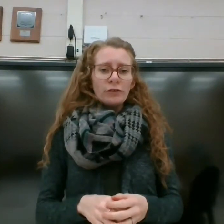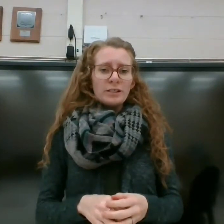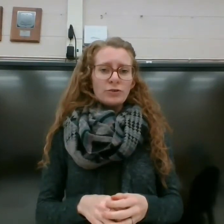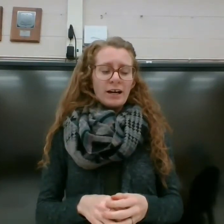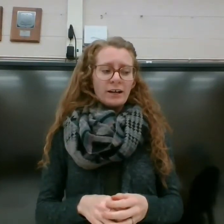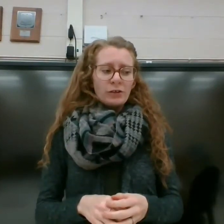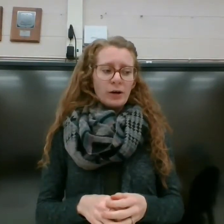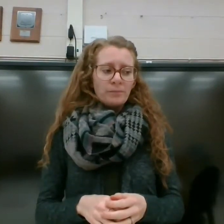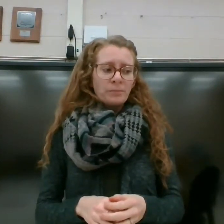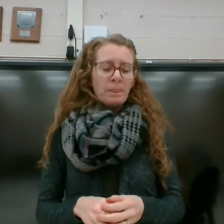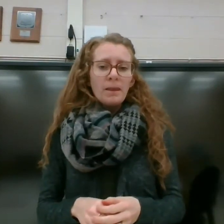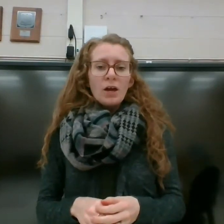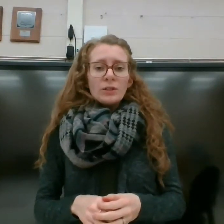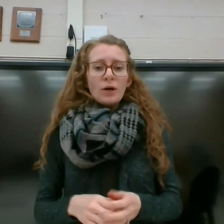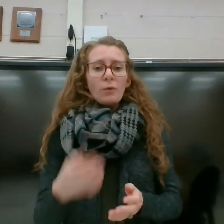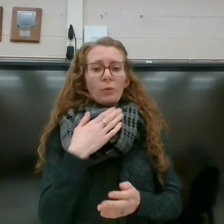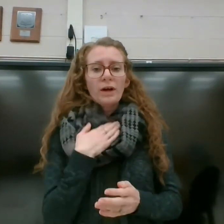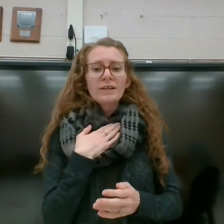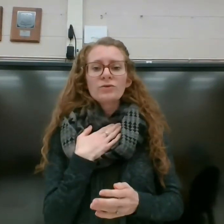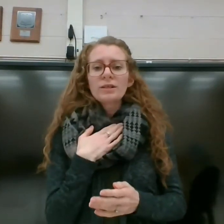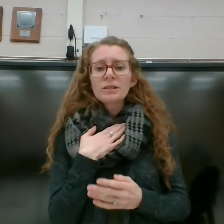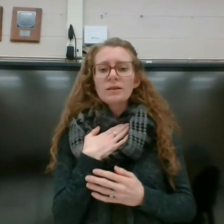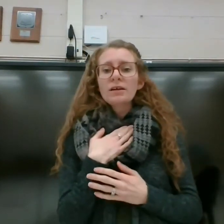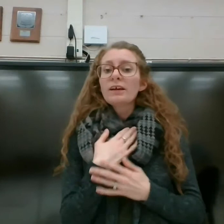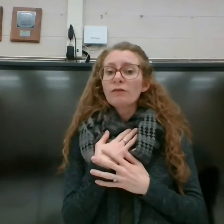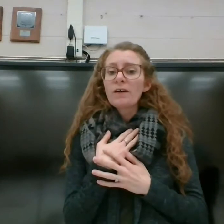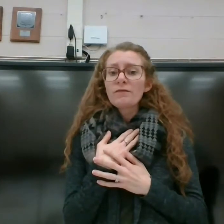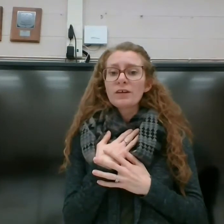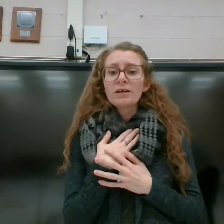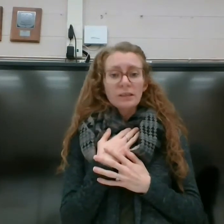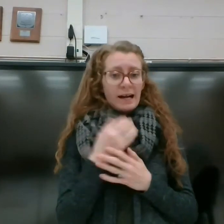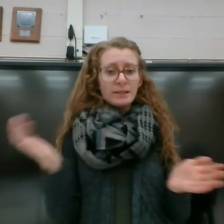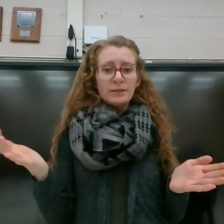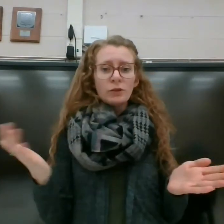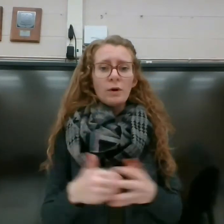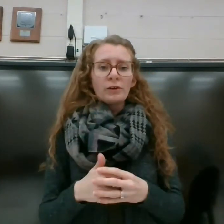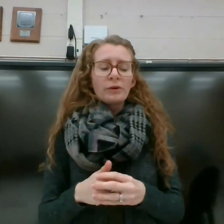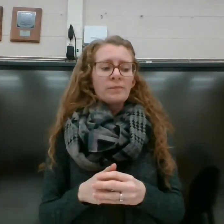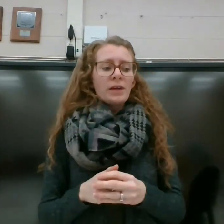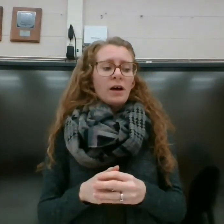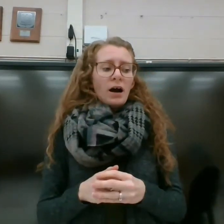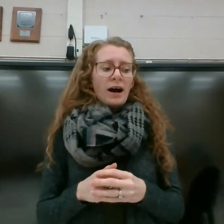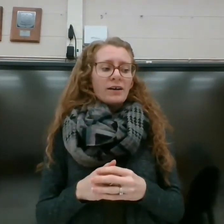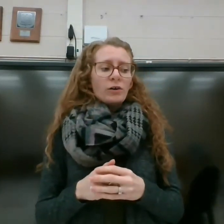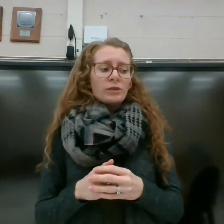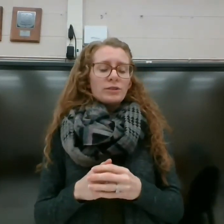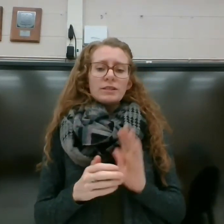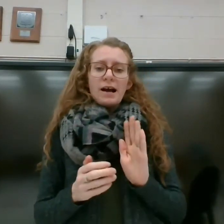free to try it on your own. So when I do this in front of the class in the choir room, I always use the